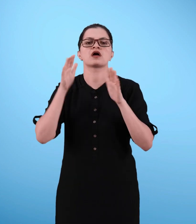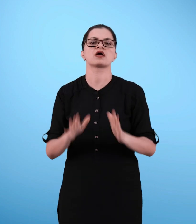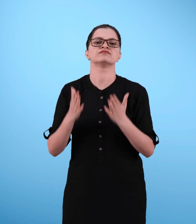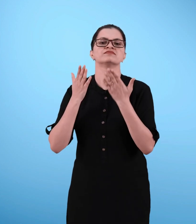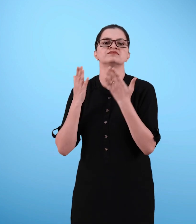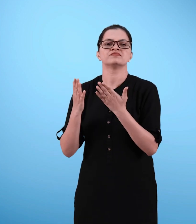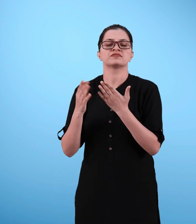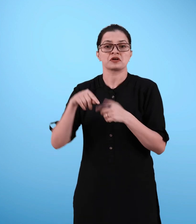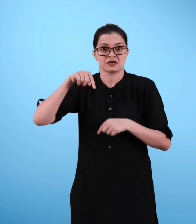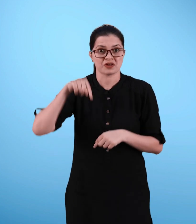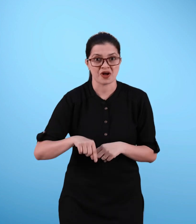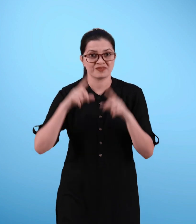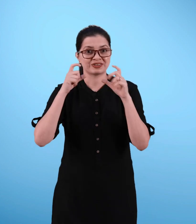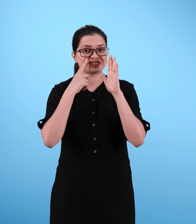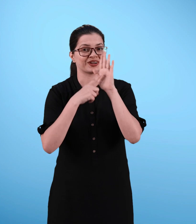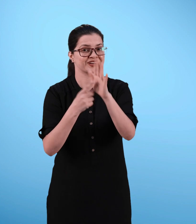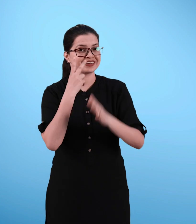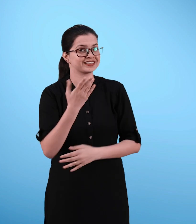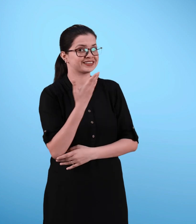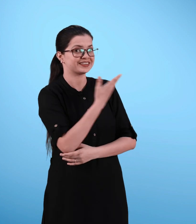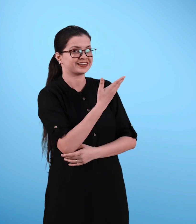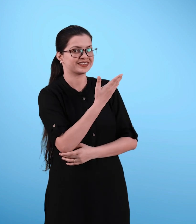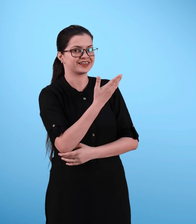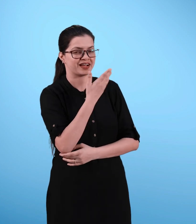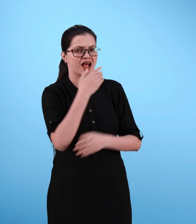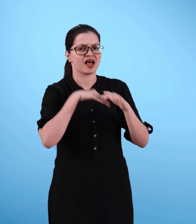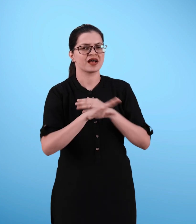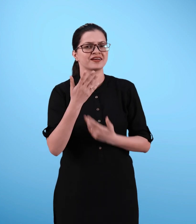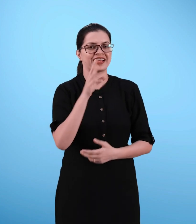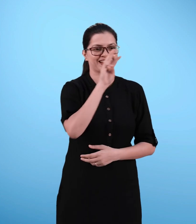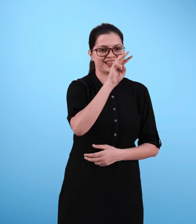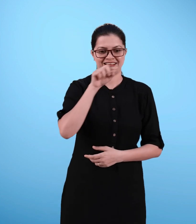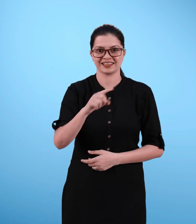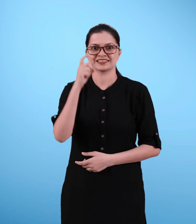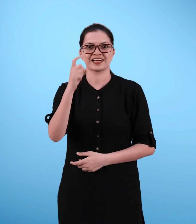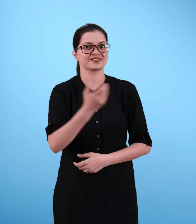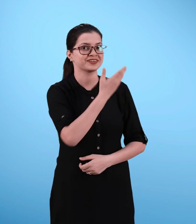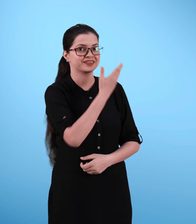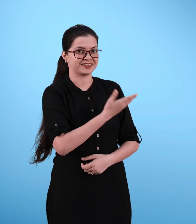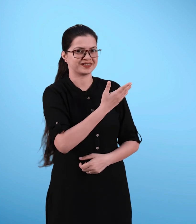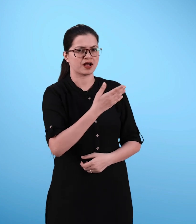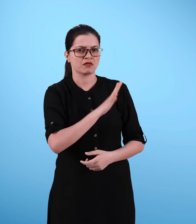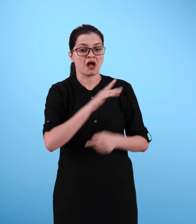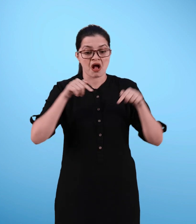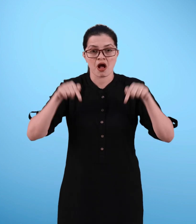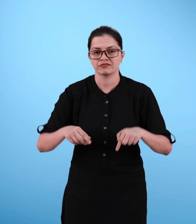Start. Figure Figure 3.7. 3.7. These days, machines are also used for These ginning.